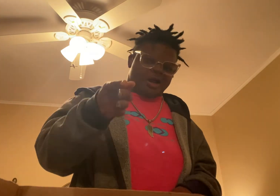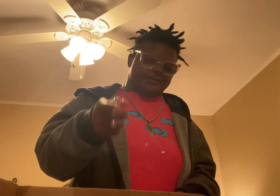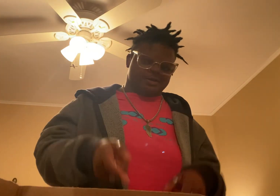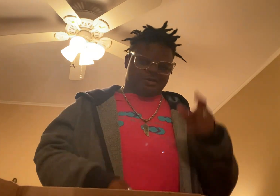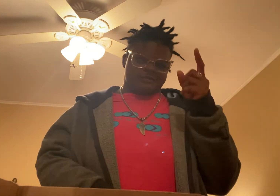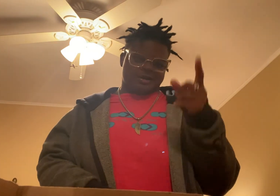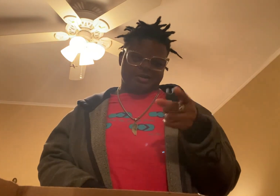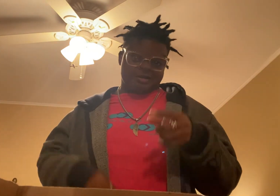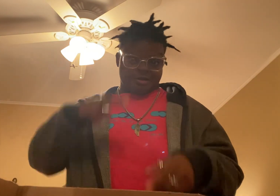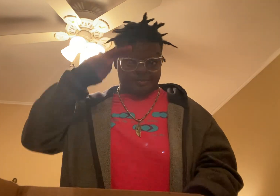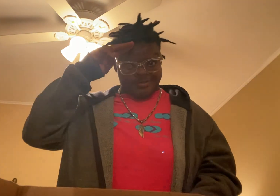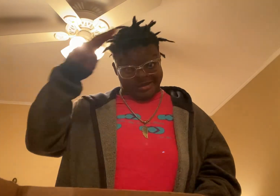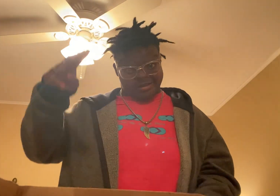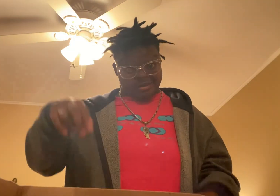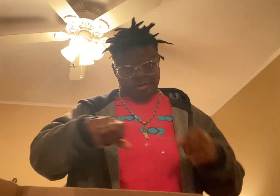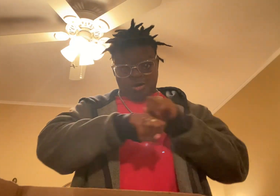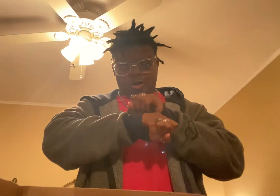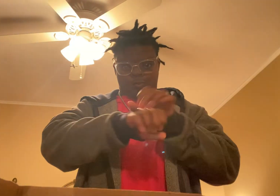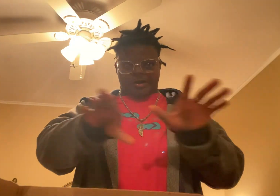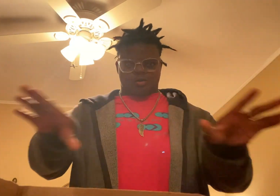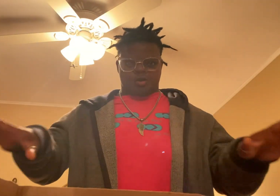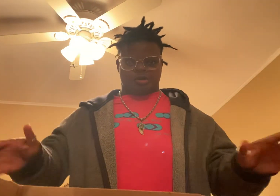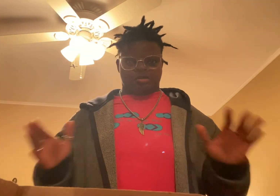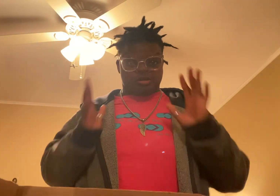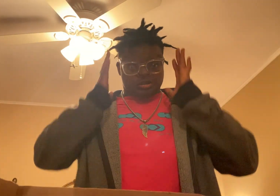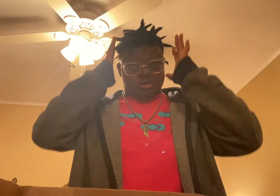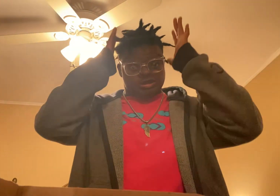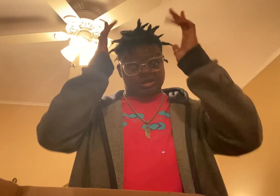keep on vibing, keep on thriving, keep on peace. Spread the word.